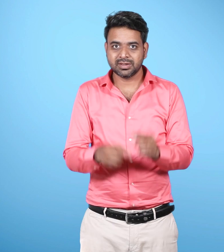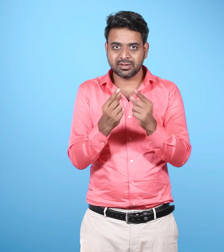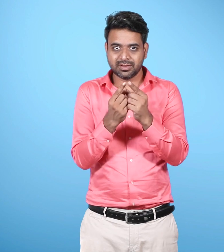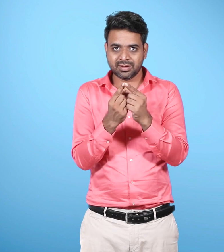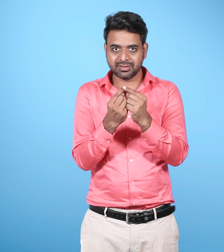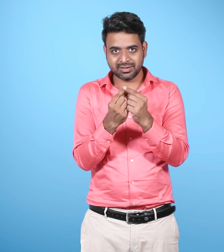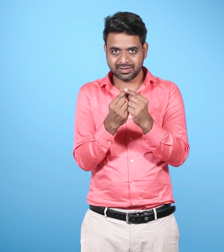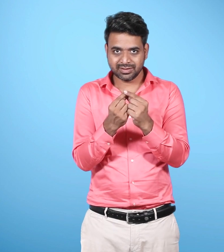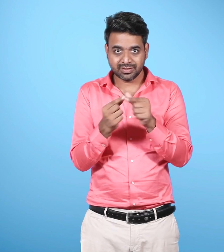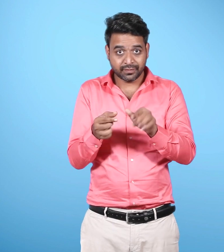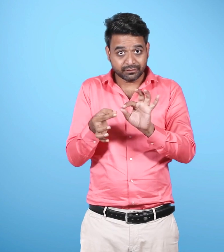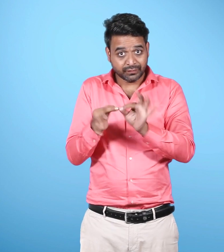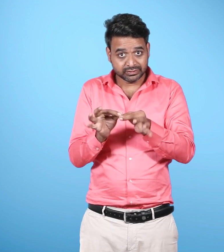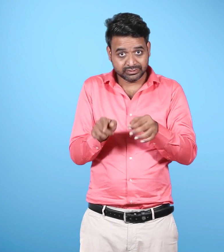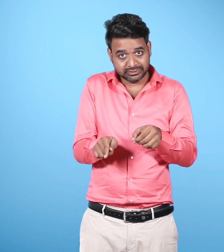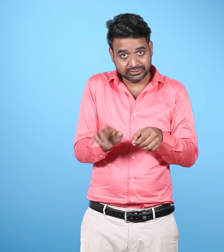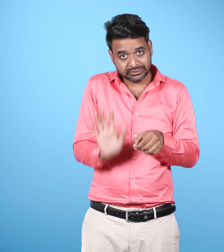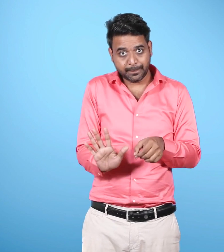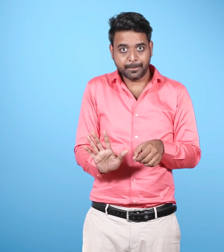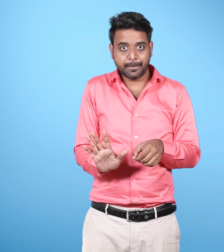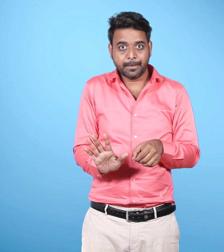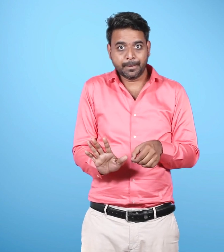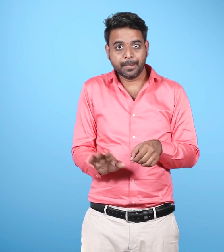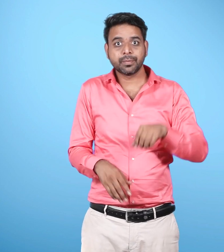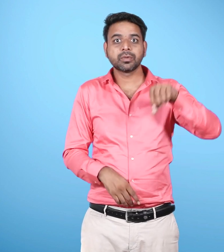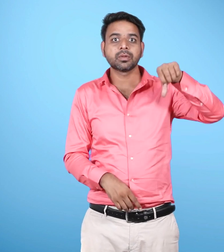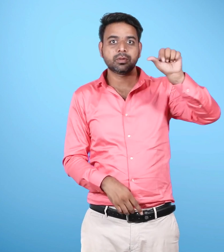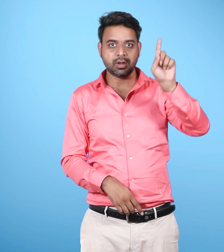The safety pin fixed in this way would be your switch in this activity.